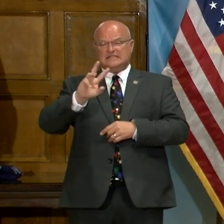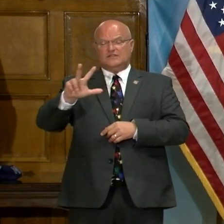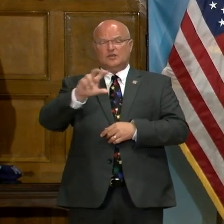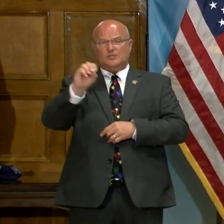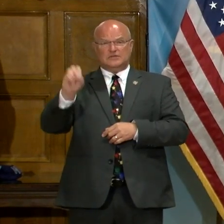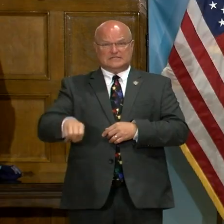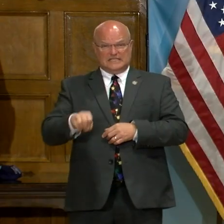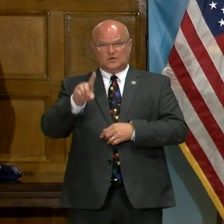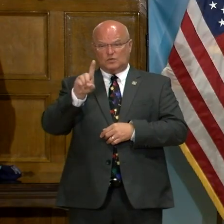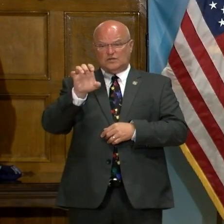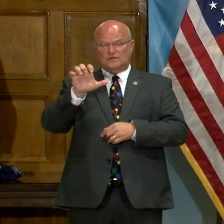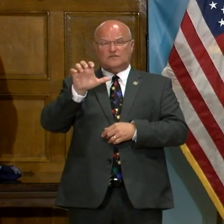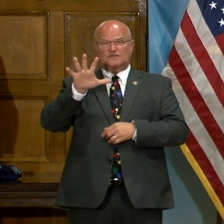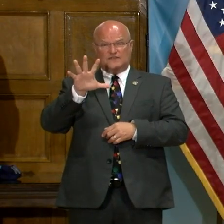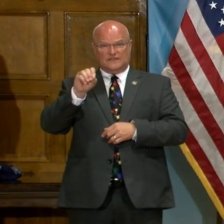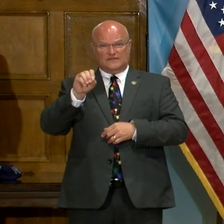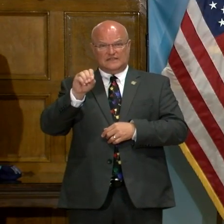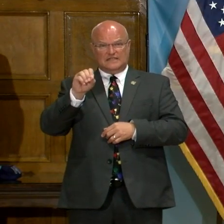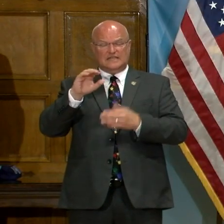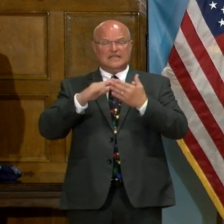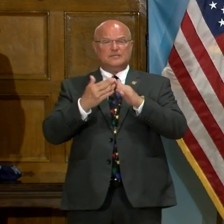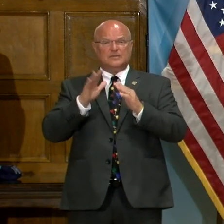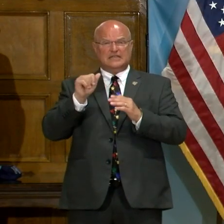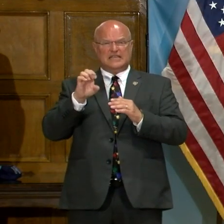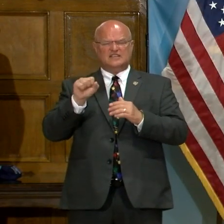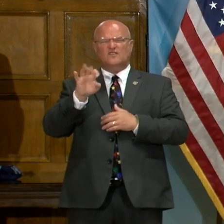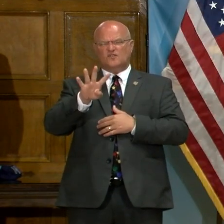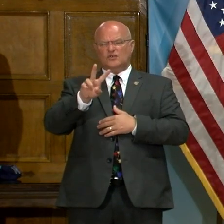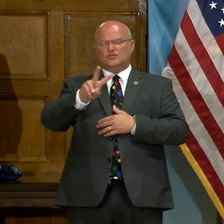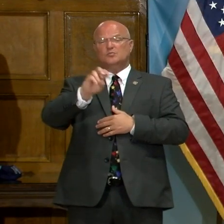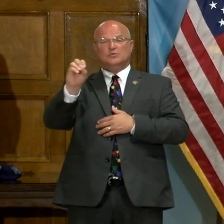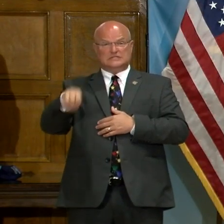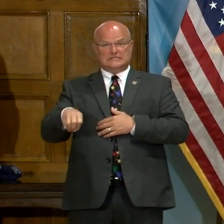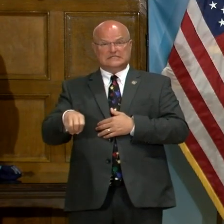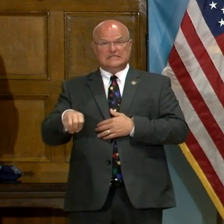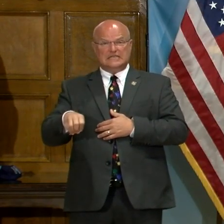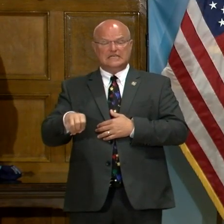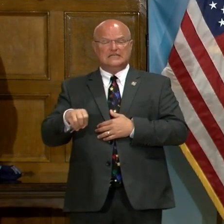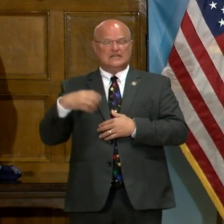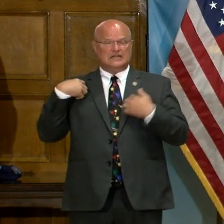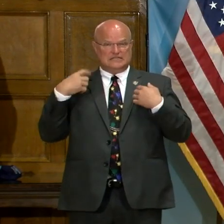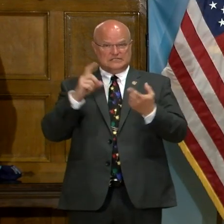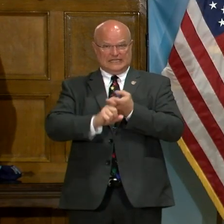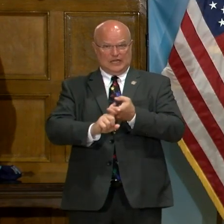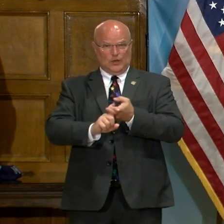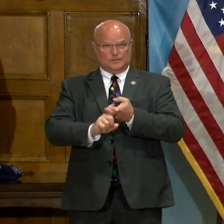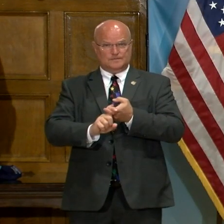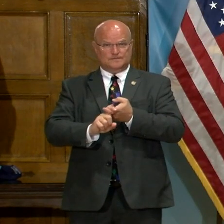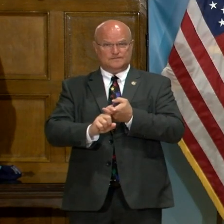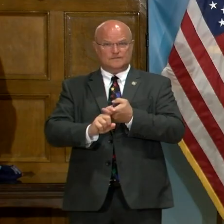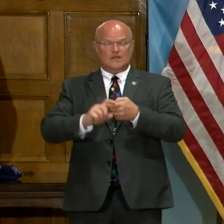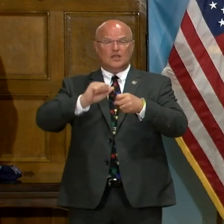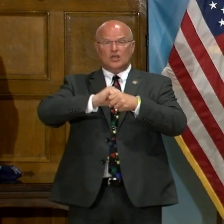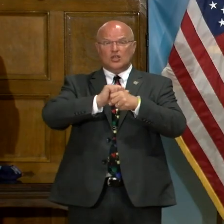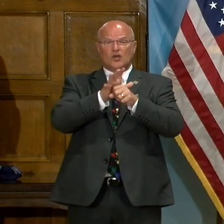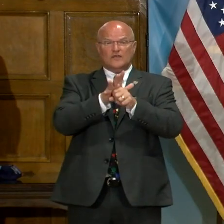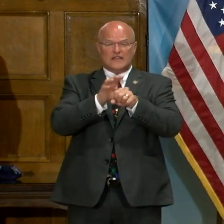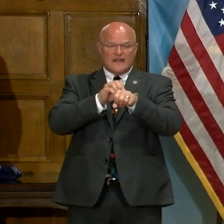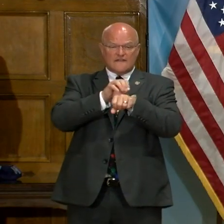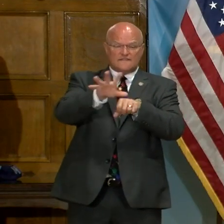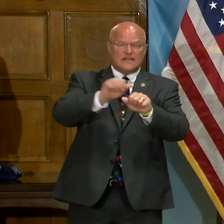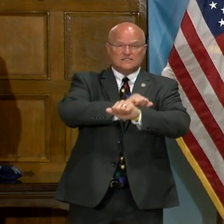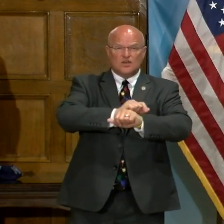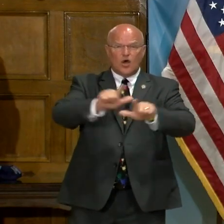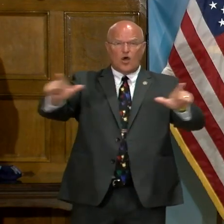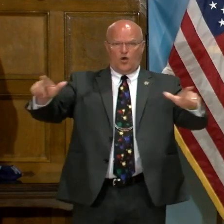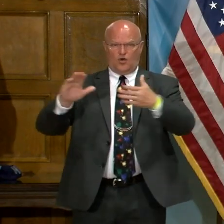63% of our 150 community cases, or 42%, Latino. Again, COVID-19 affects all